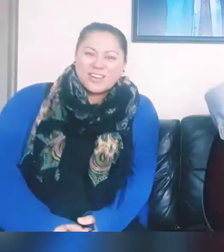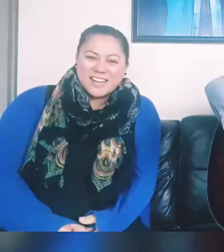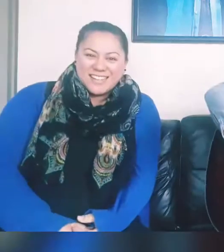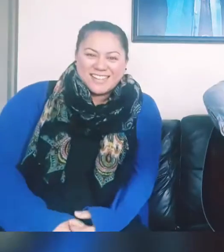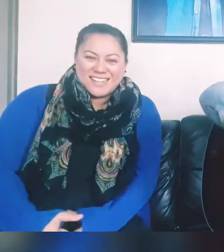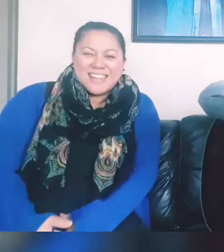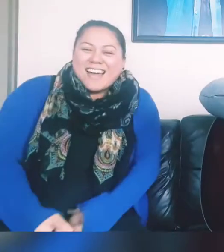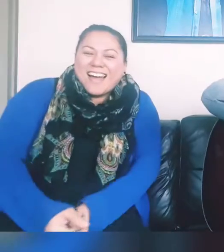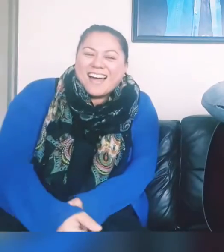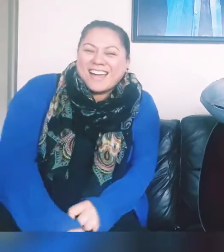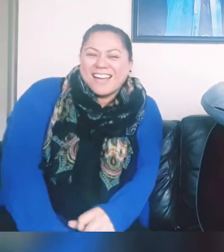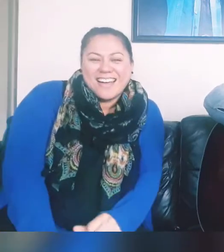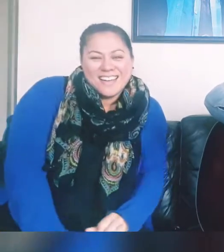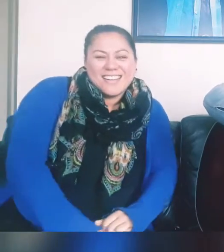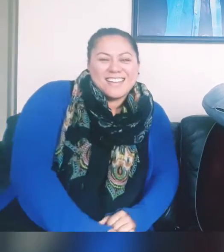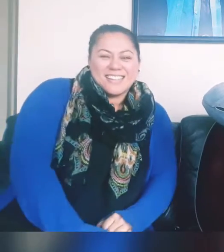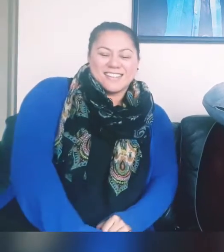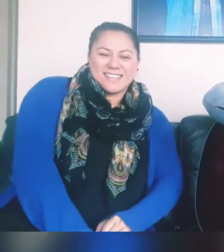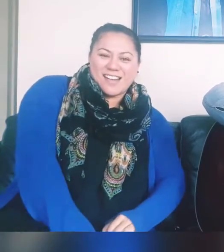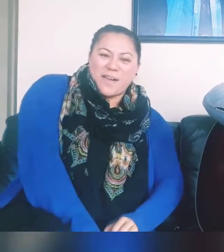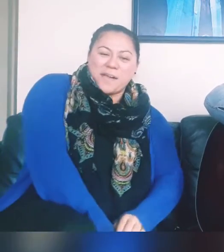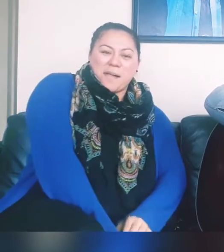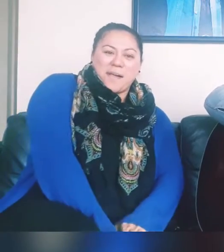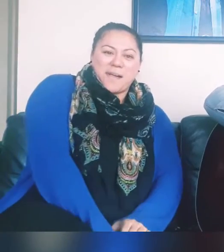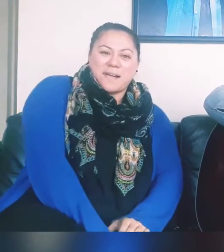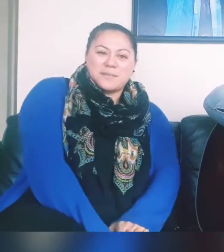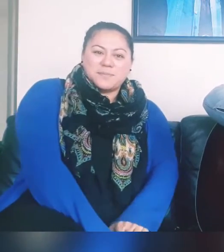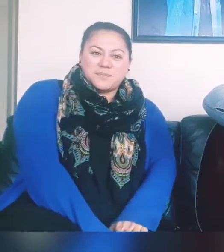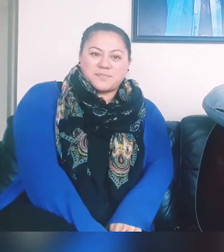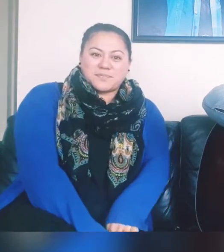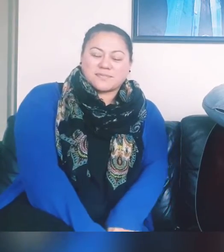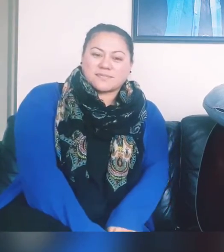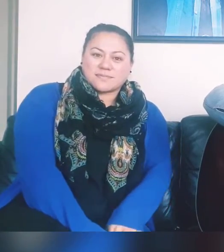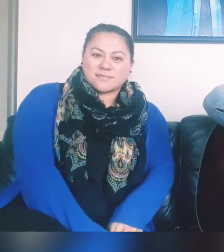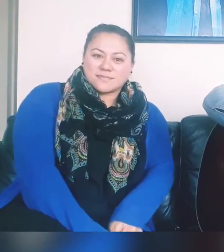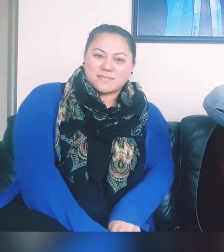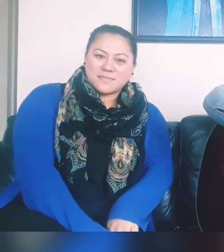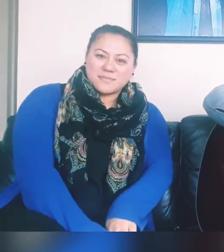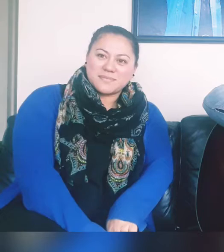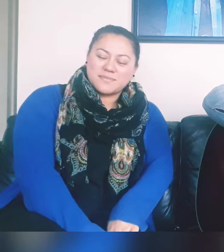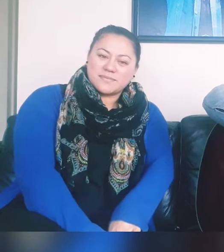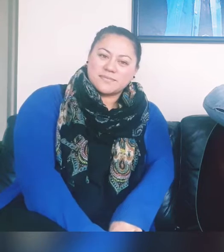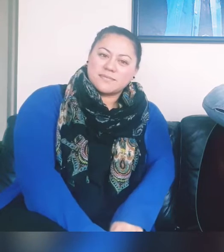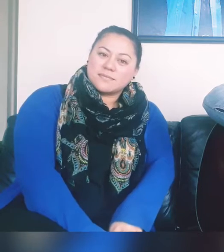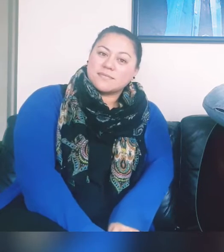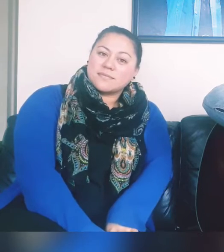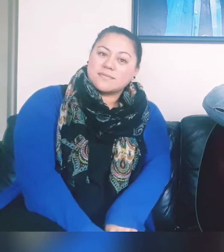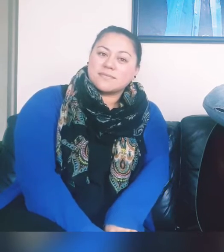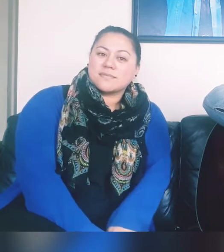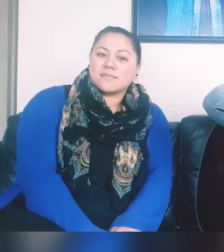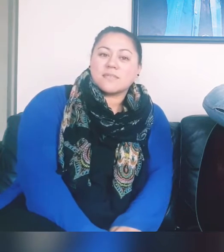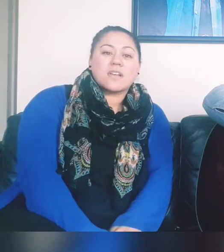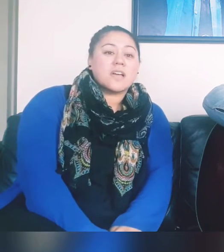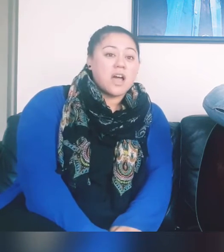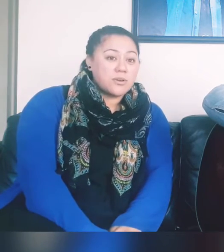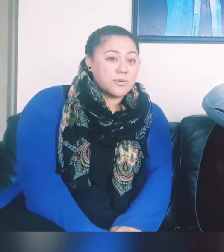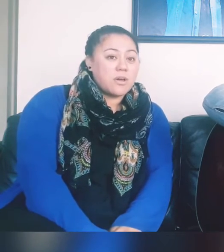Kia ora. Kia ora. So we've had a couple of comments about how we say kaukau as opposed to